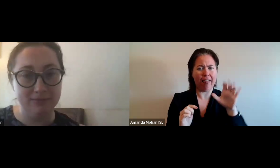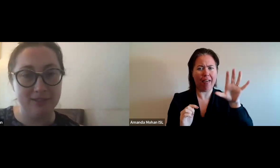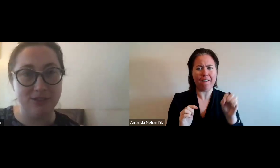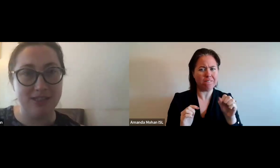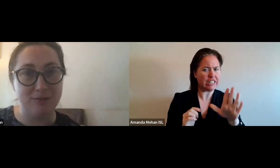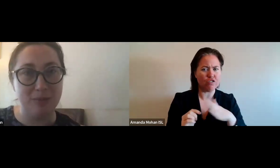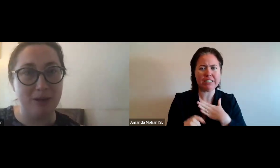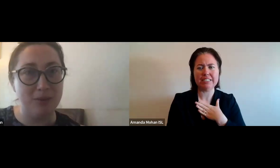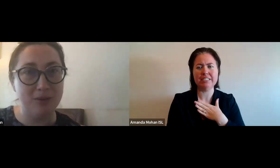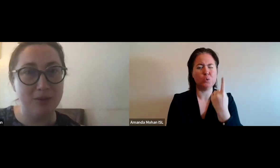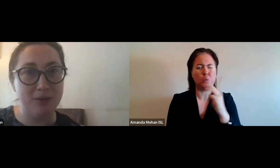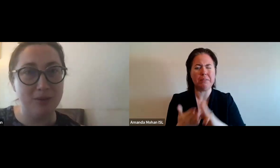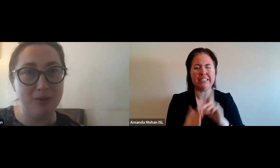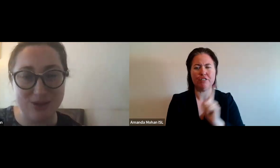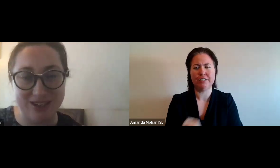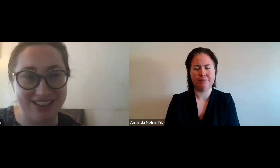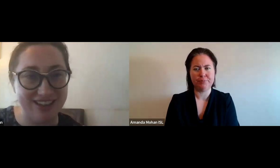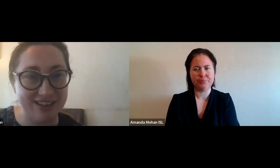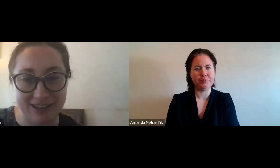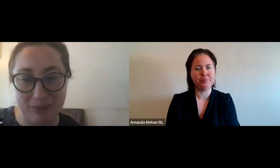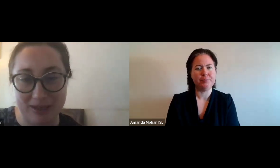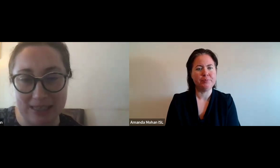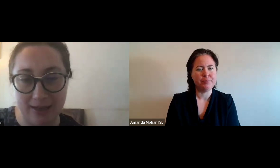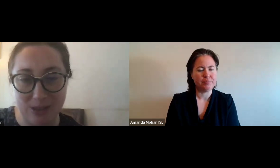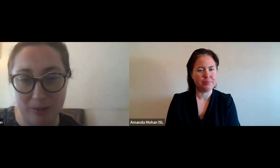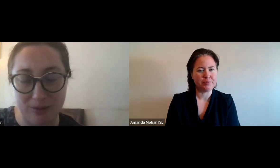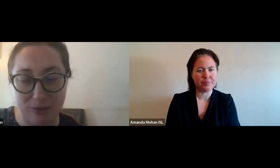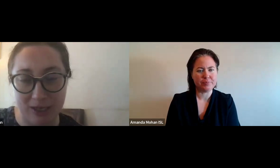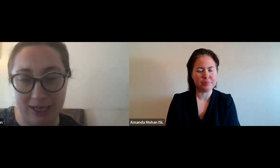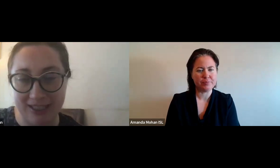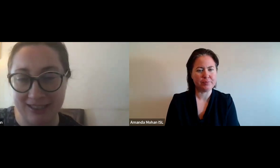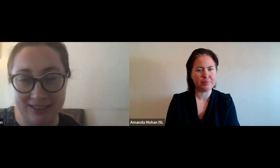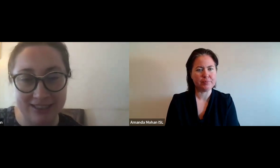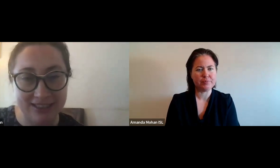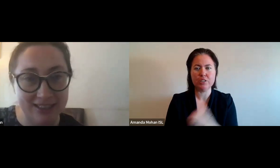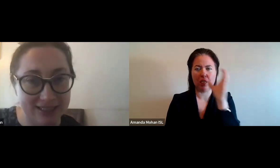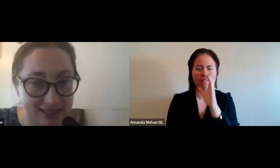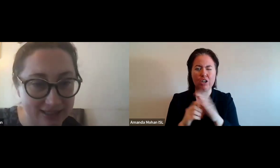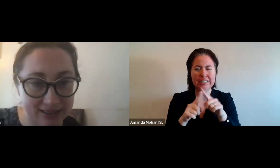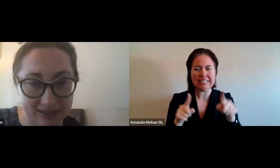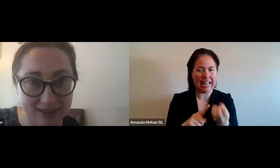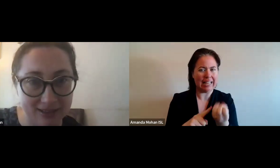share. Just bear with me a moment while I try to get my slides up and running again.